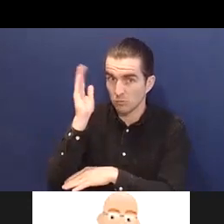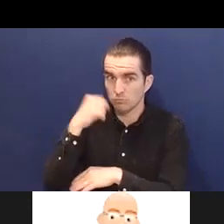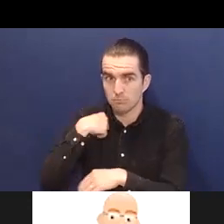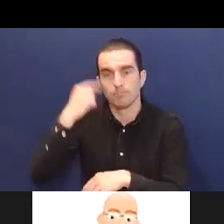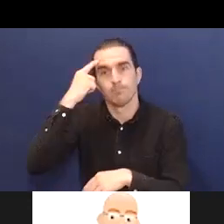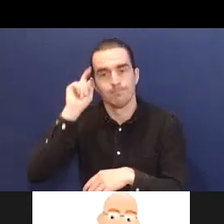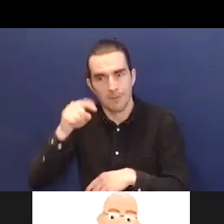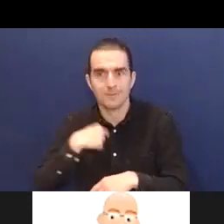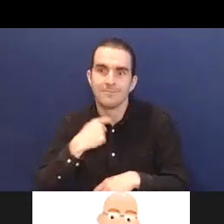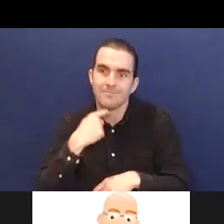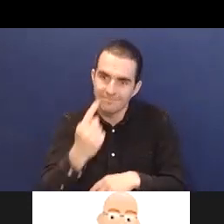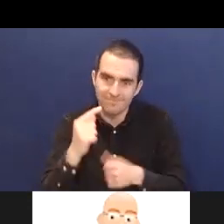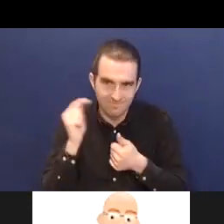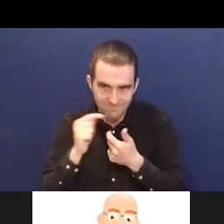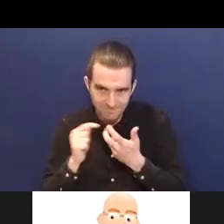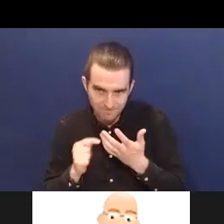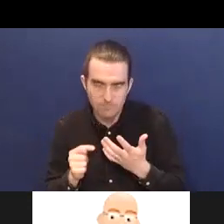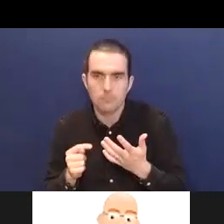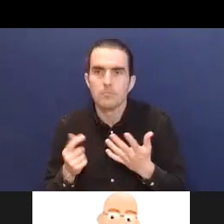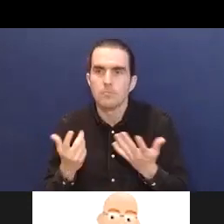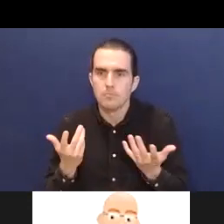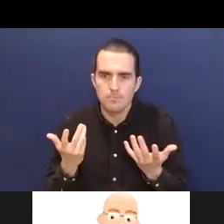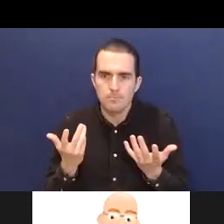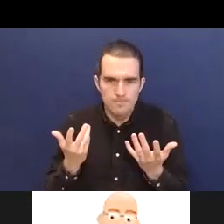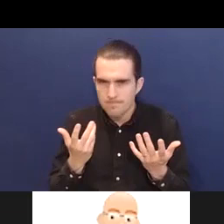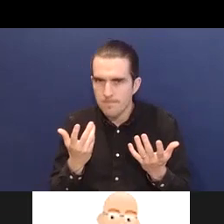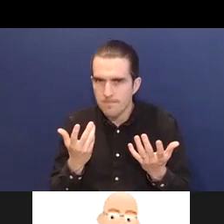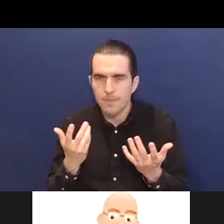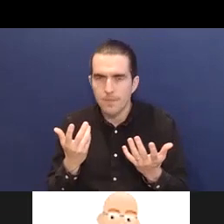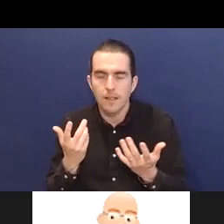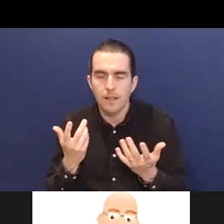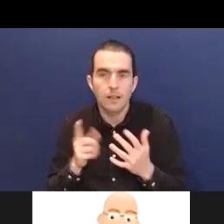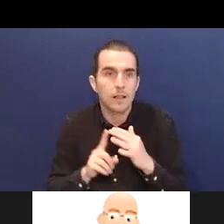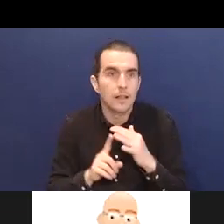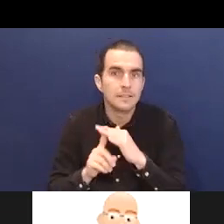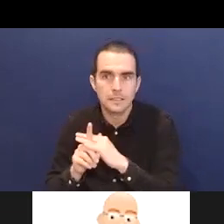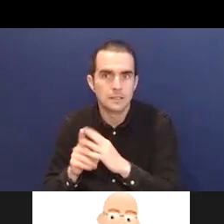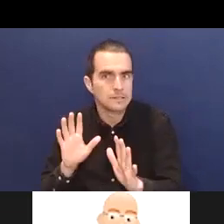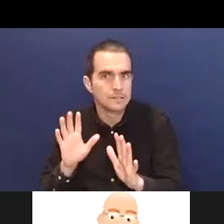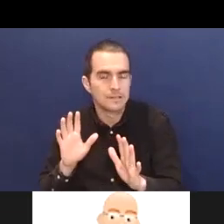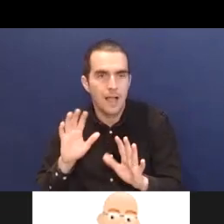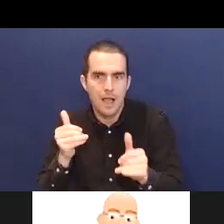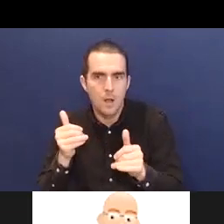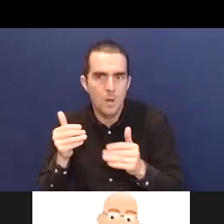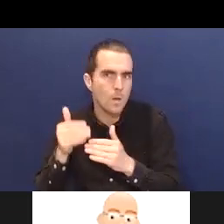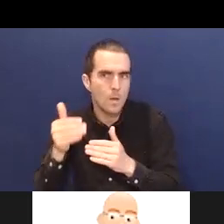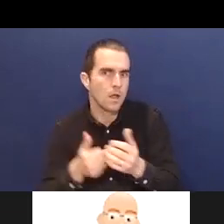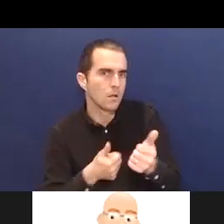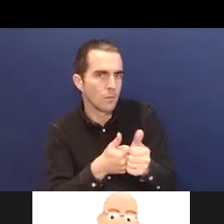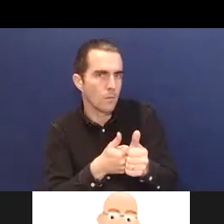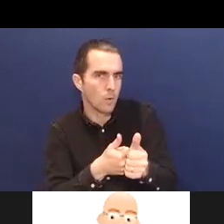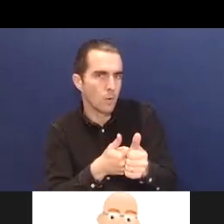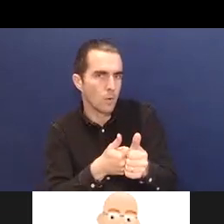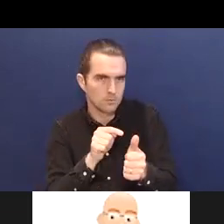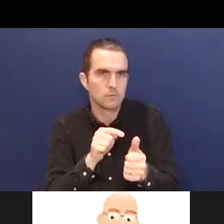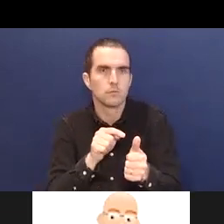for disclaimer support, just like we do for every other child.